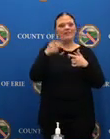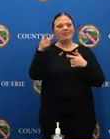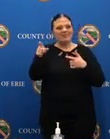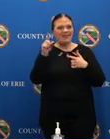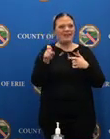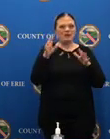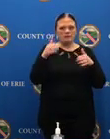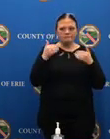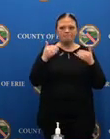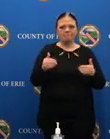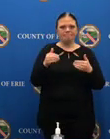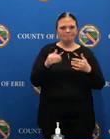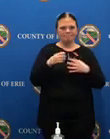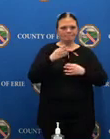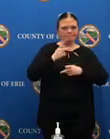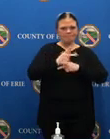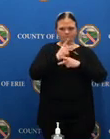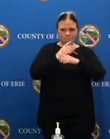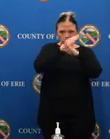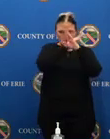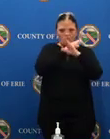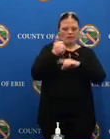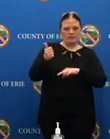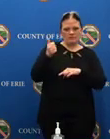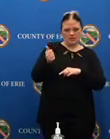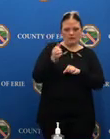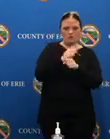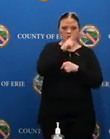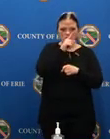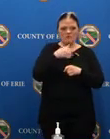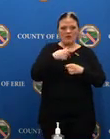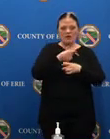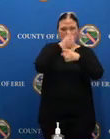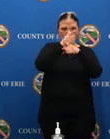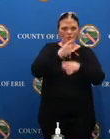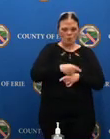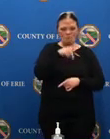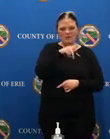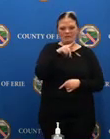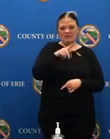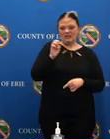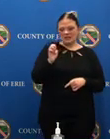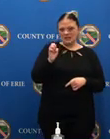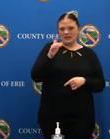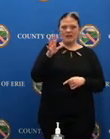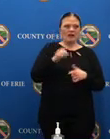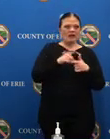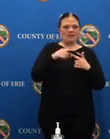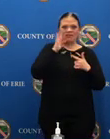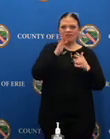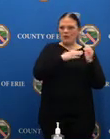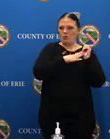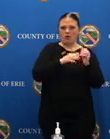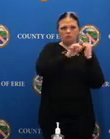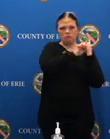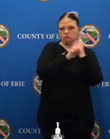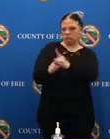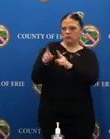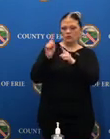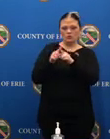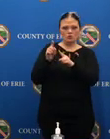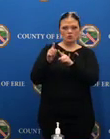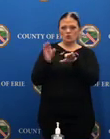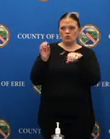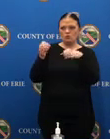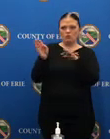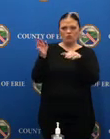appropriate precautions to make sure that they have the appropriate personal protective equipment, and they'll usher you right back into an exam room so